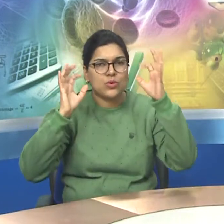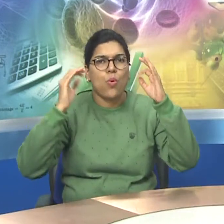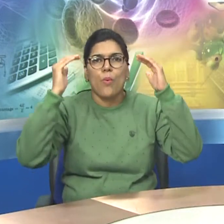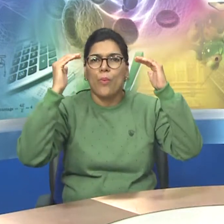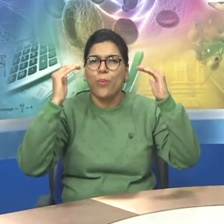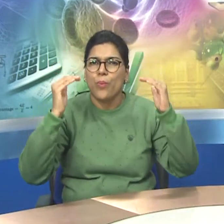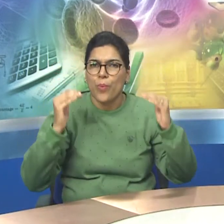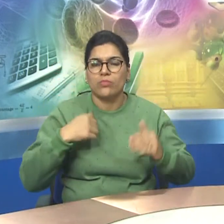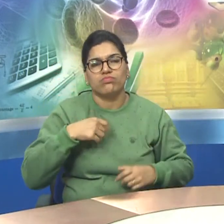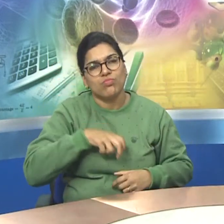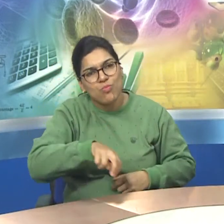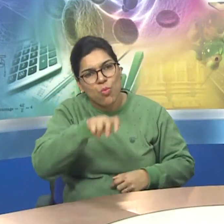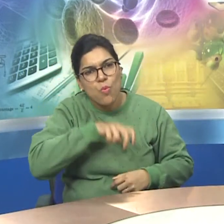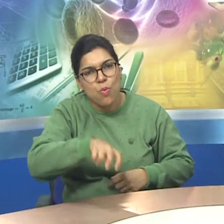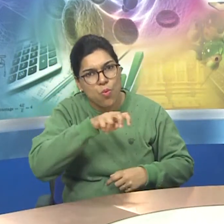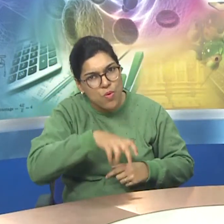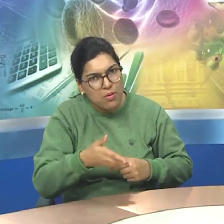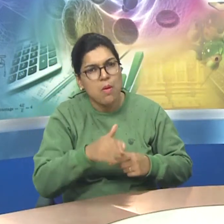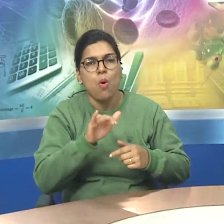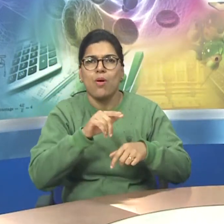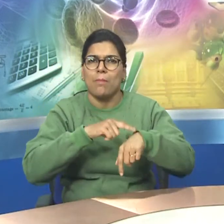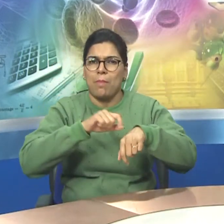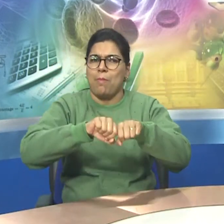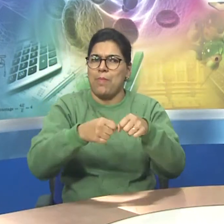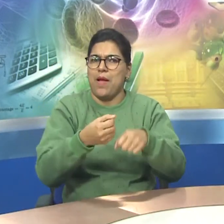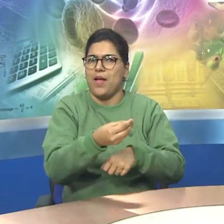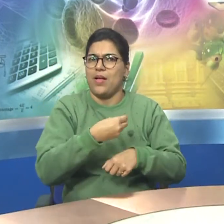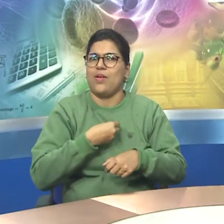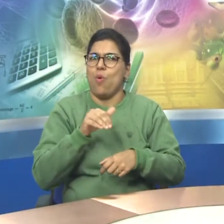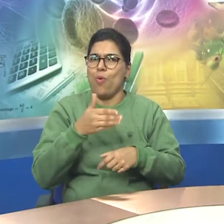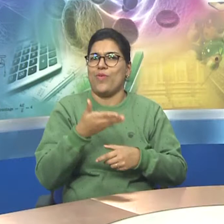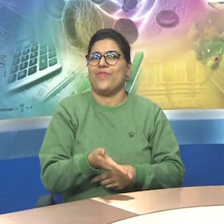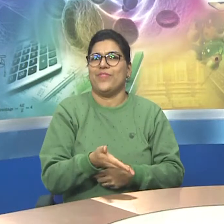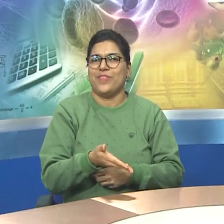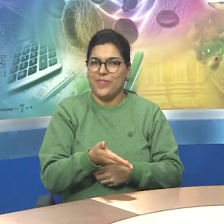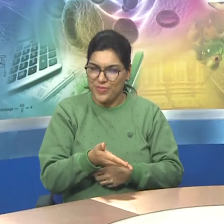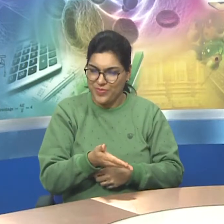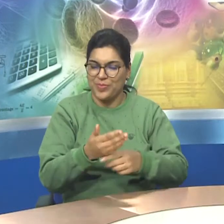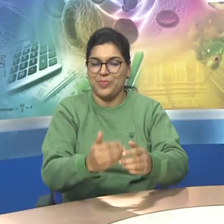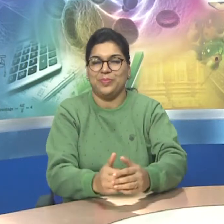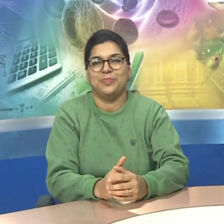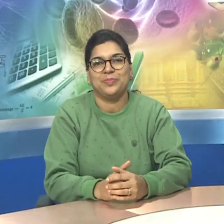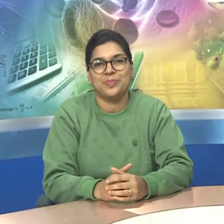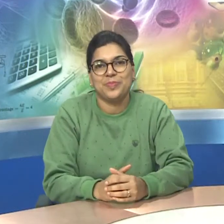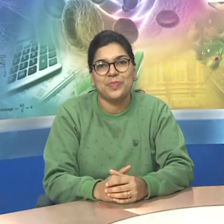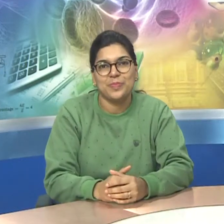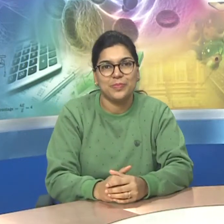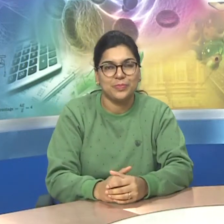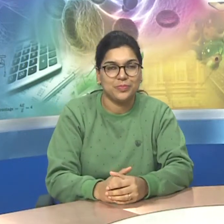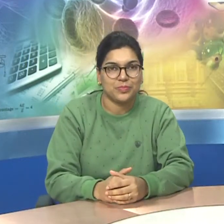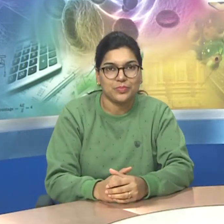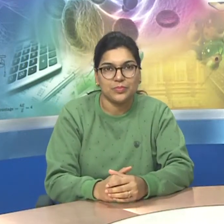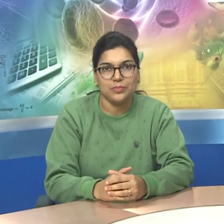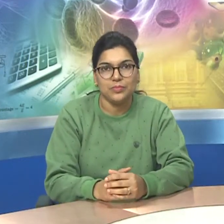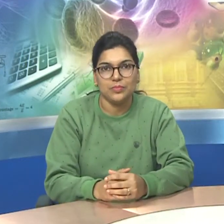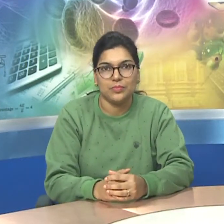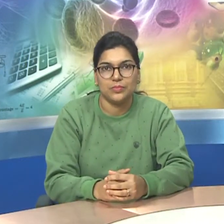free time. It reduces the stress level. So these are so many activities which can be done in your free